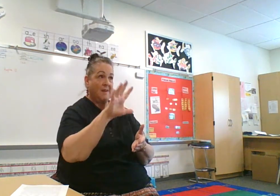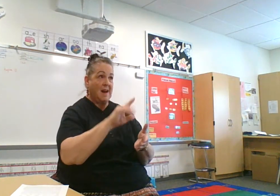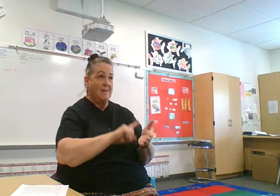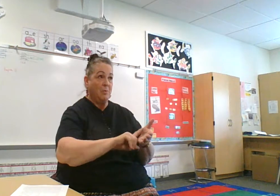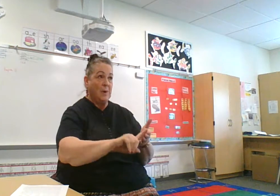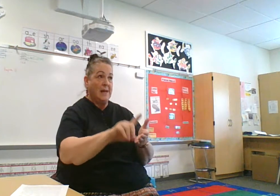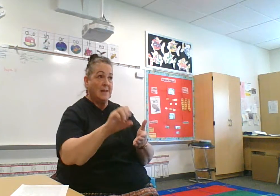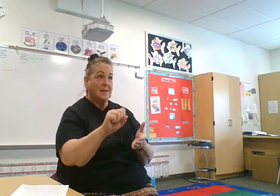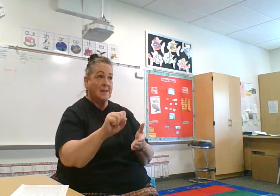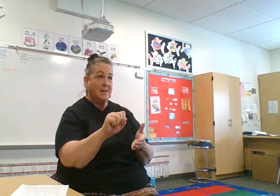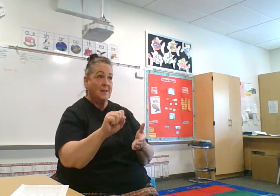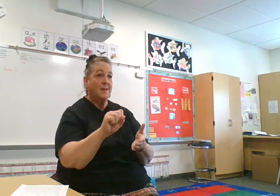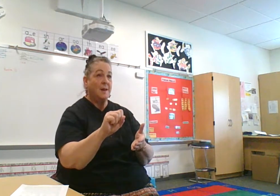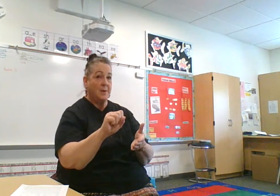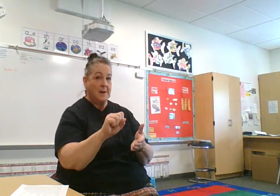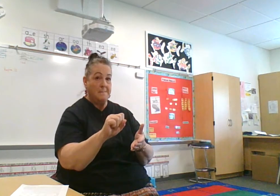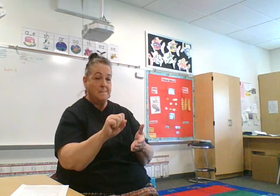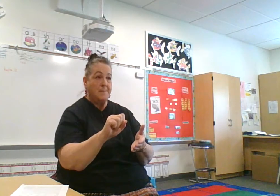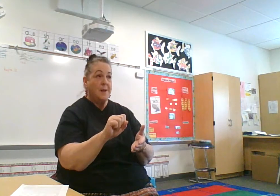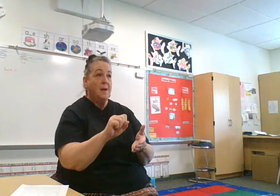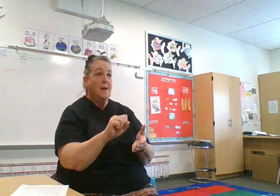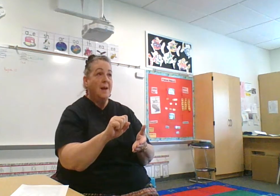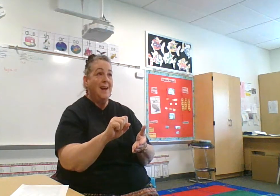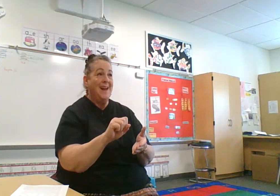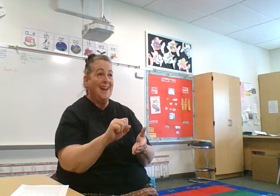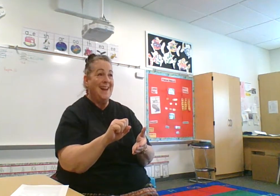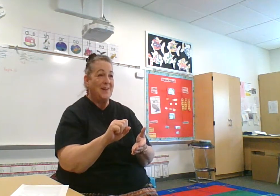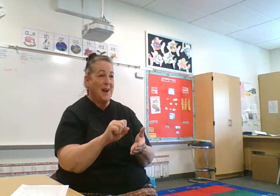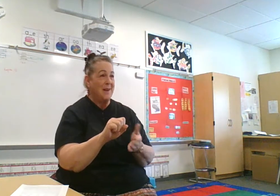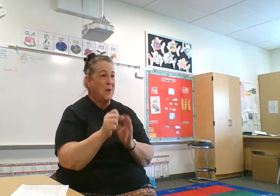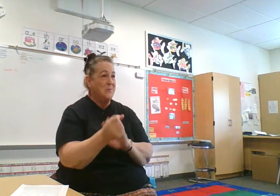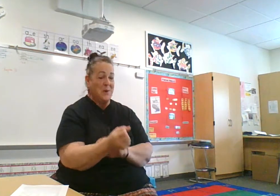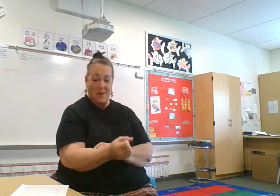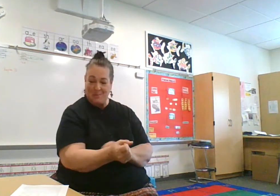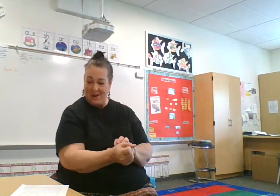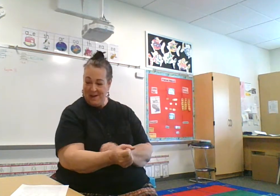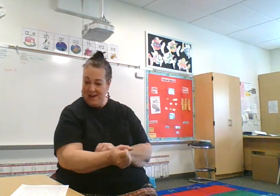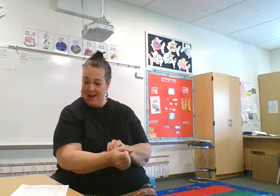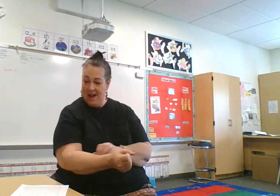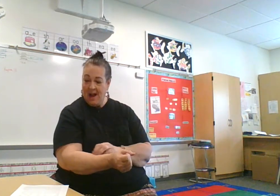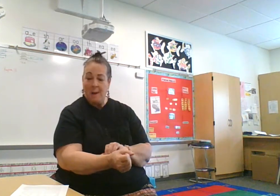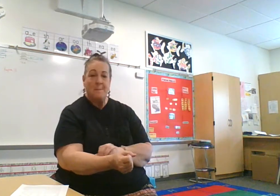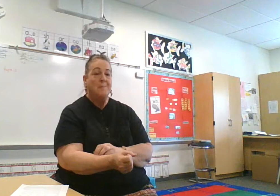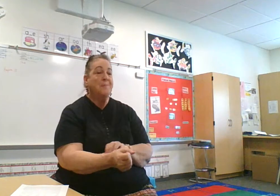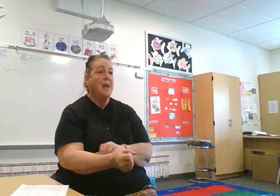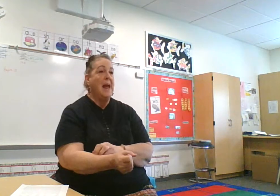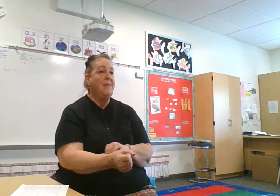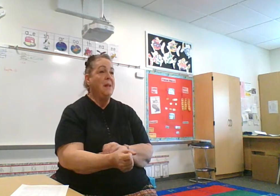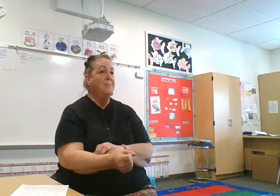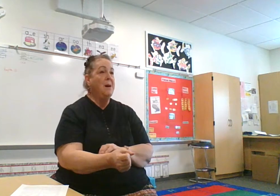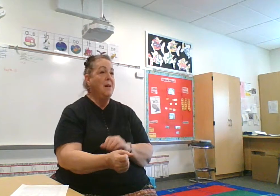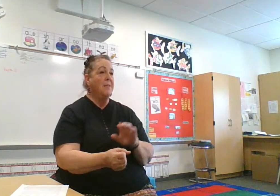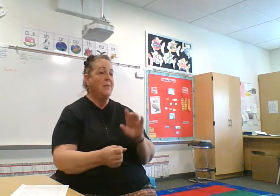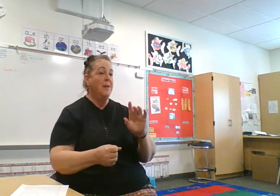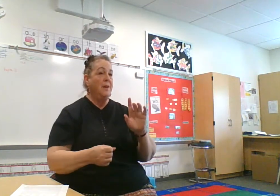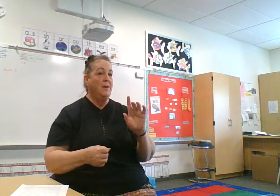5 weeks. Okay. Your hand doesn't want to operate. And then month, you